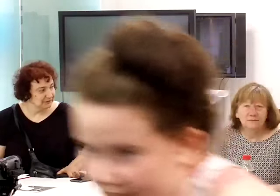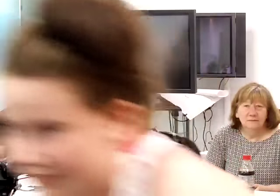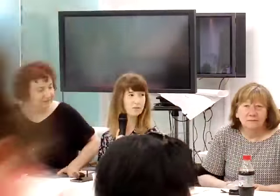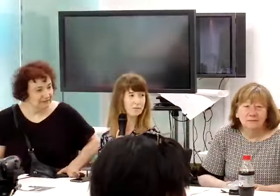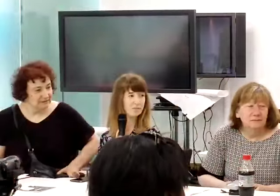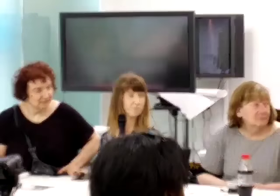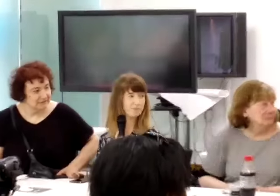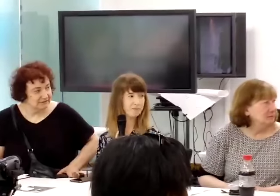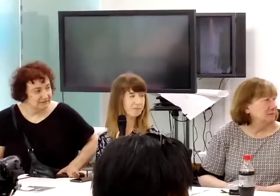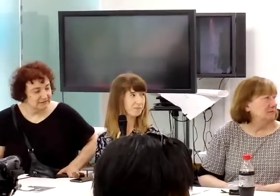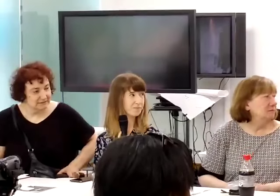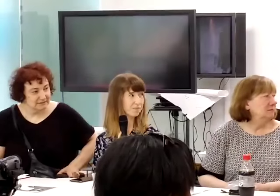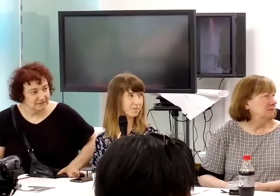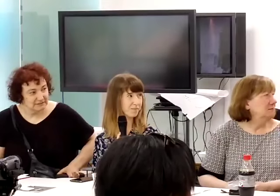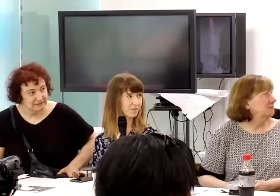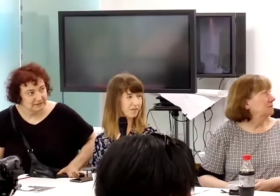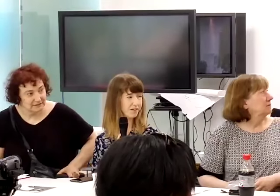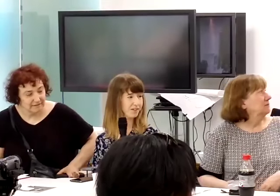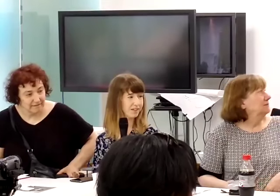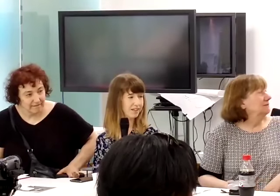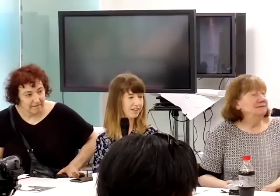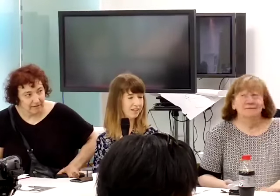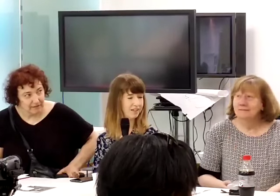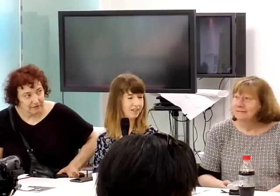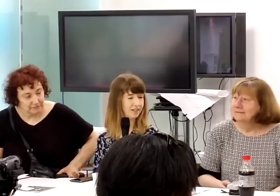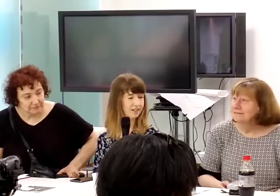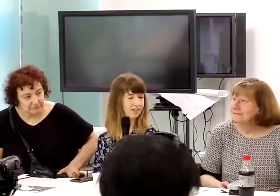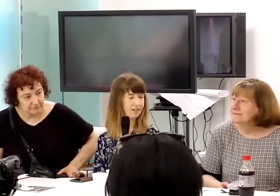It's Angela Eagle, it's a conspiracy.